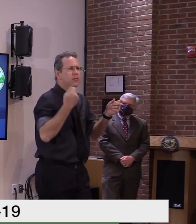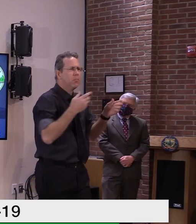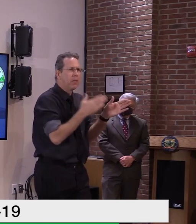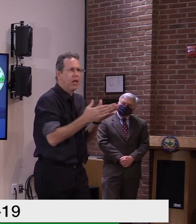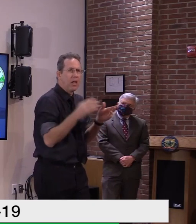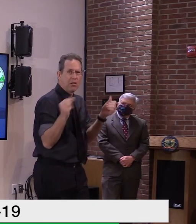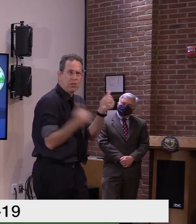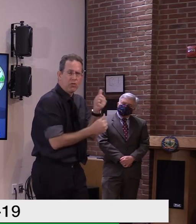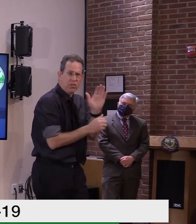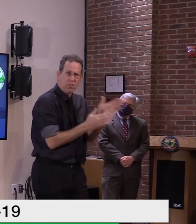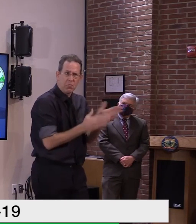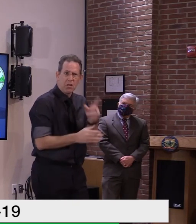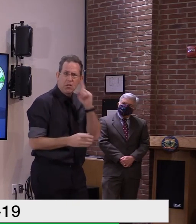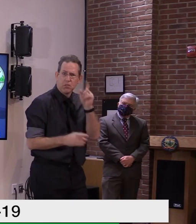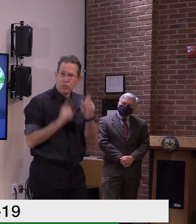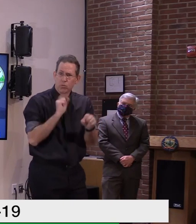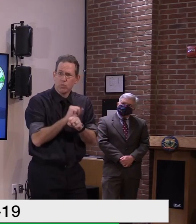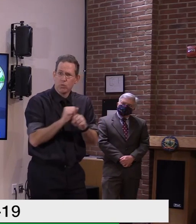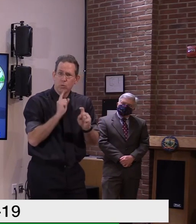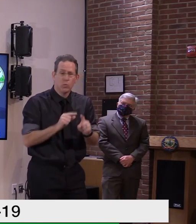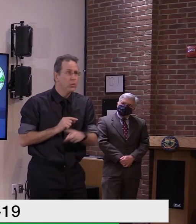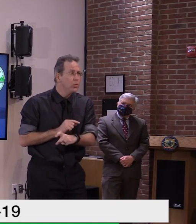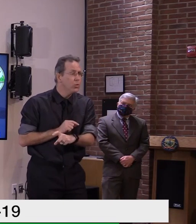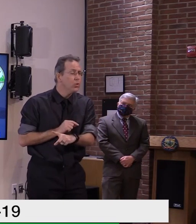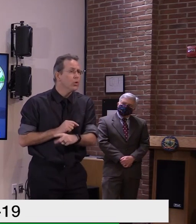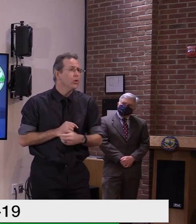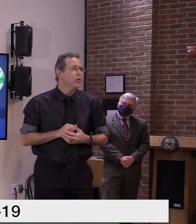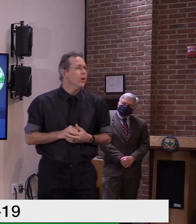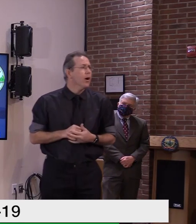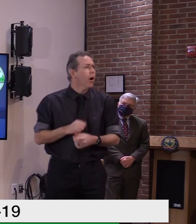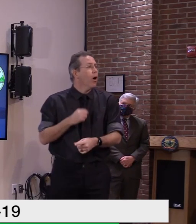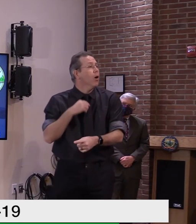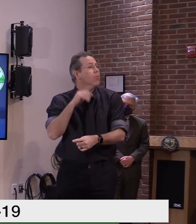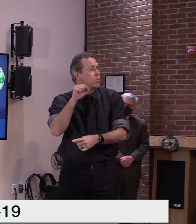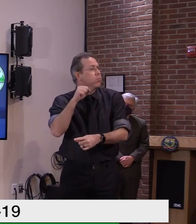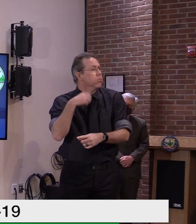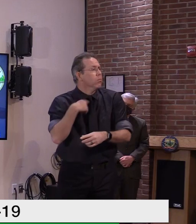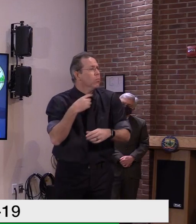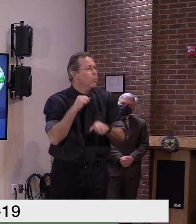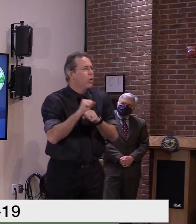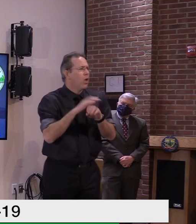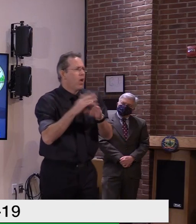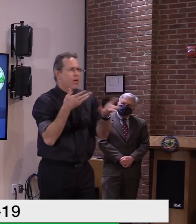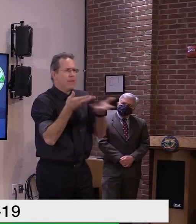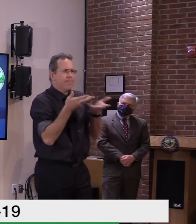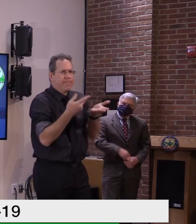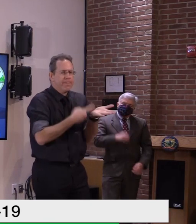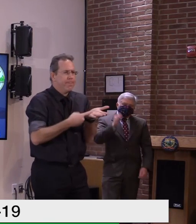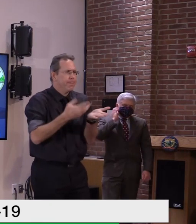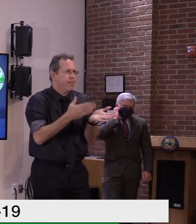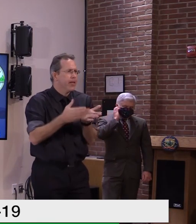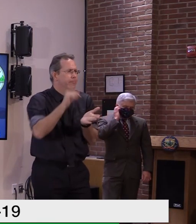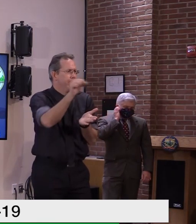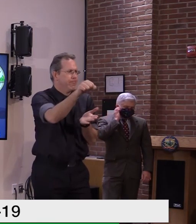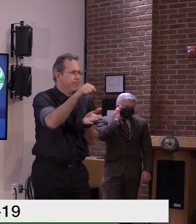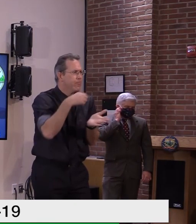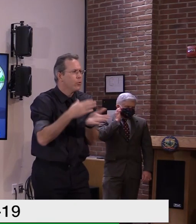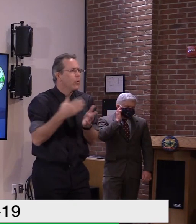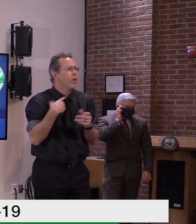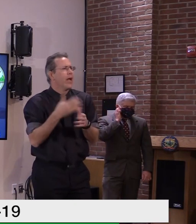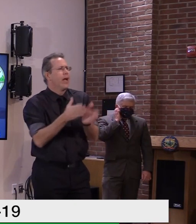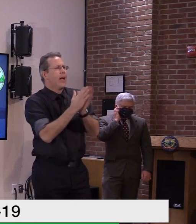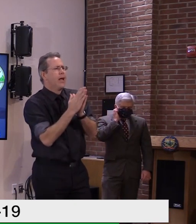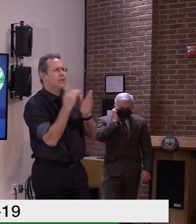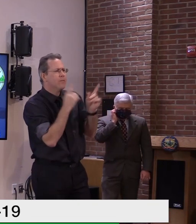working with them on a specific plan, but we've asked for a stress test, and as far as I know, they